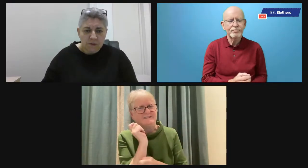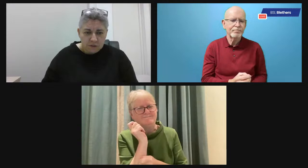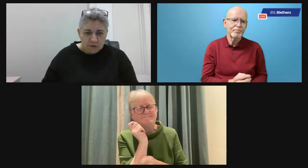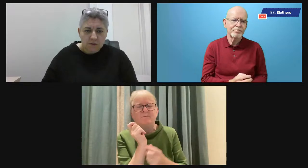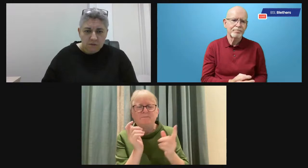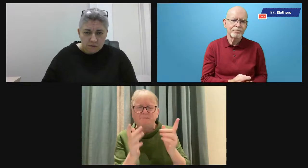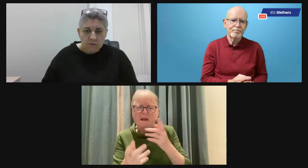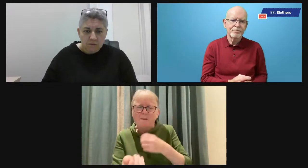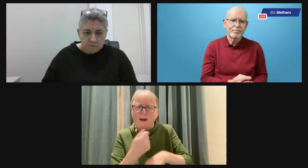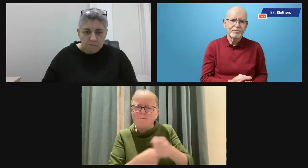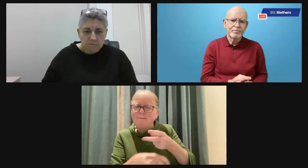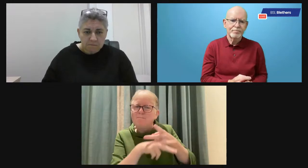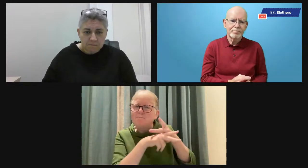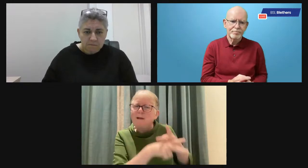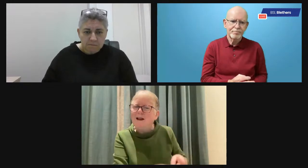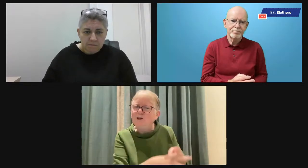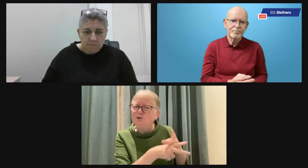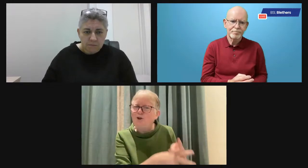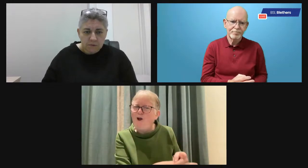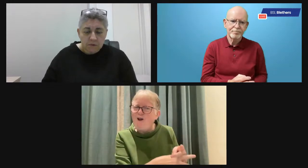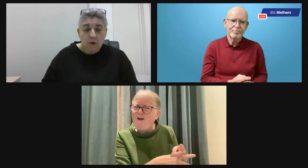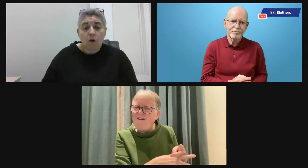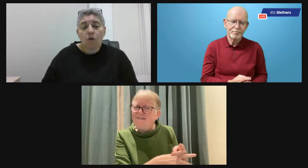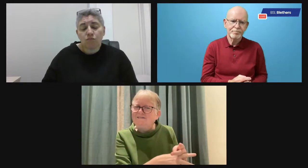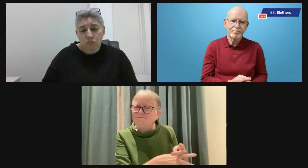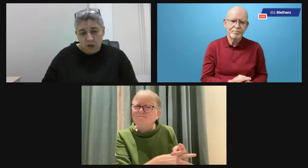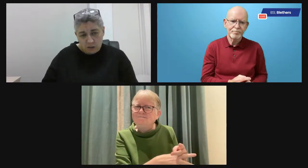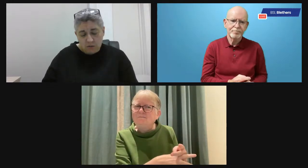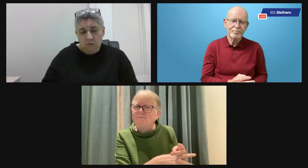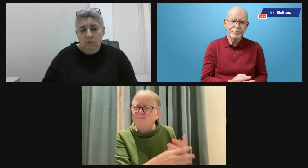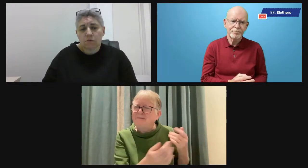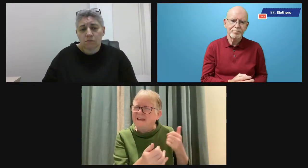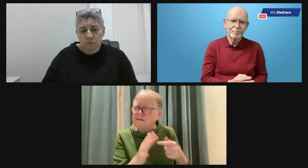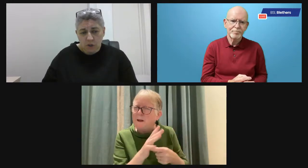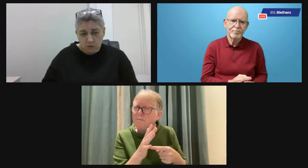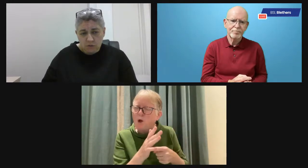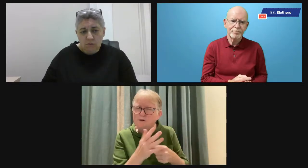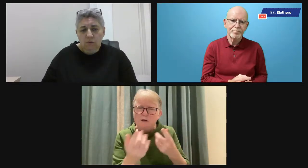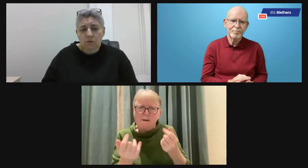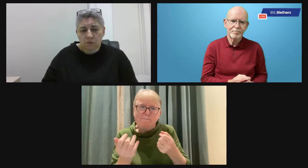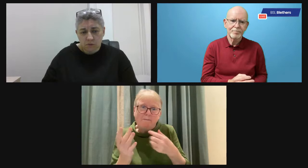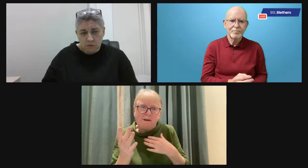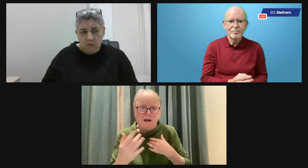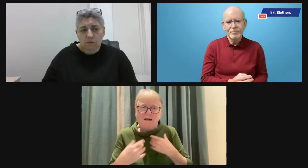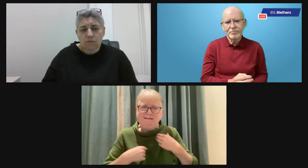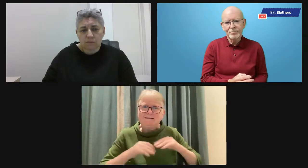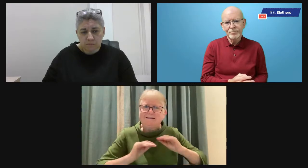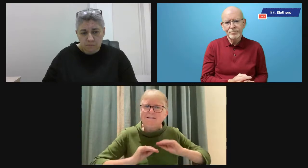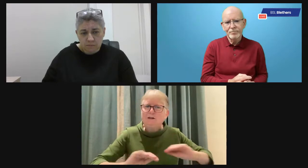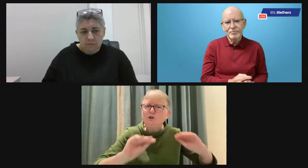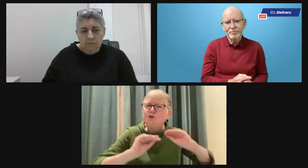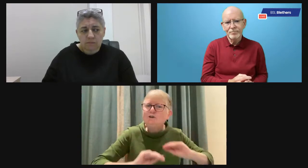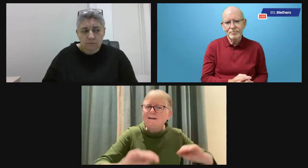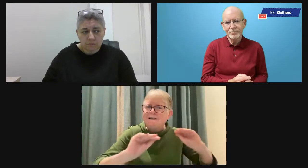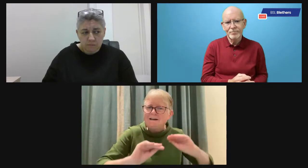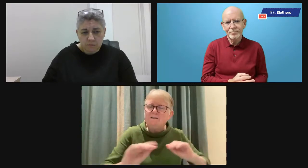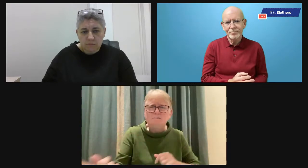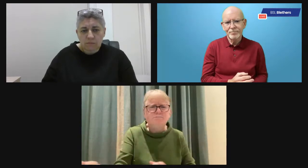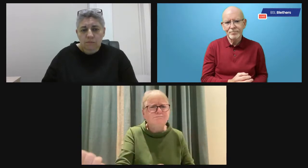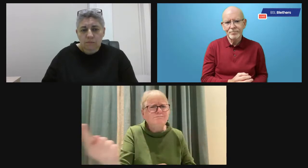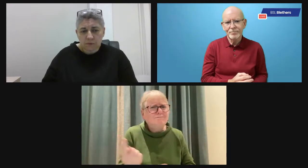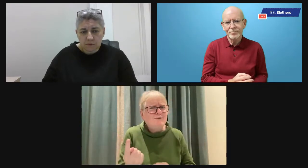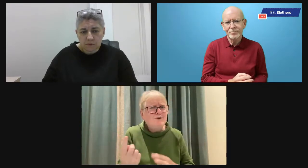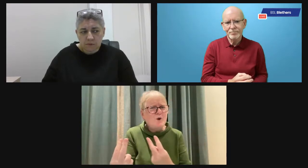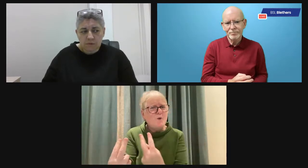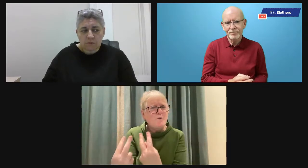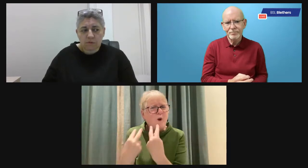us. So I am fishing. I'm trying to hook young people. We will mentor you, and I think that's really important.